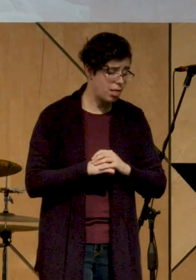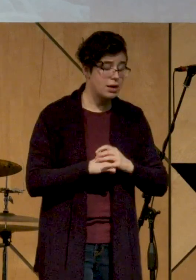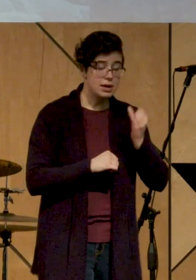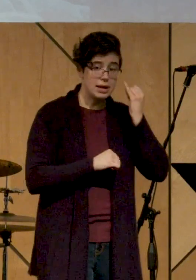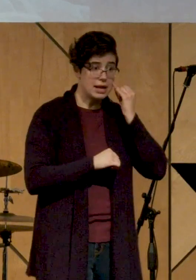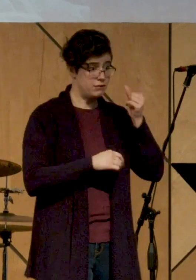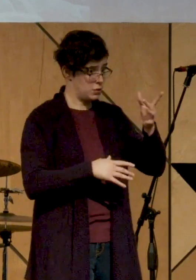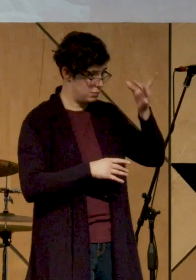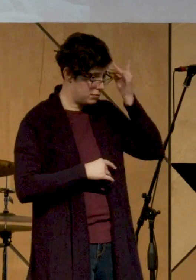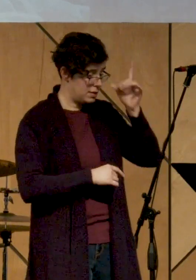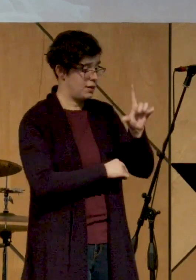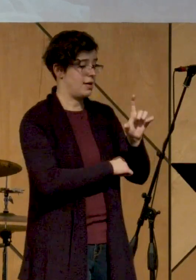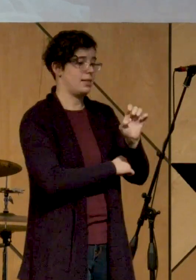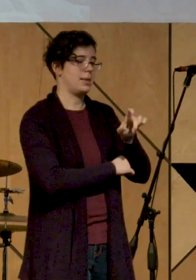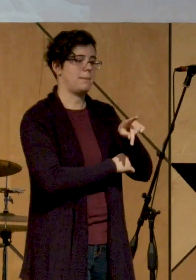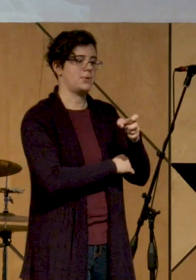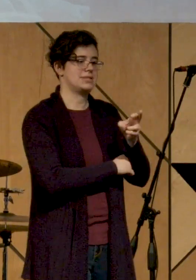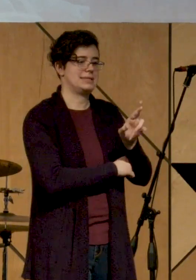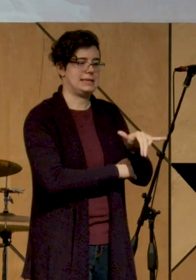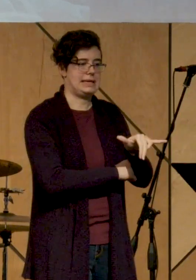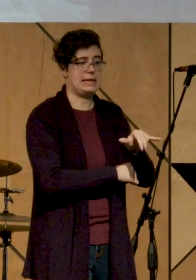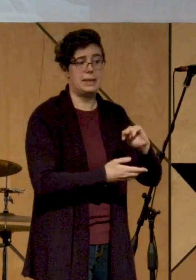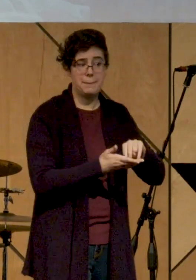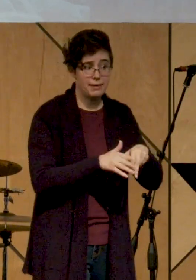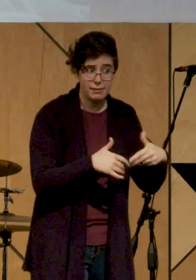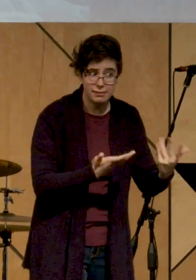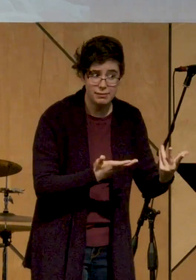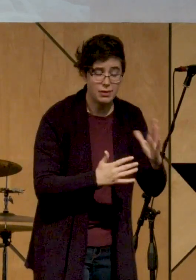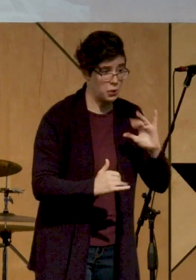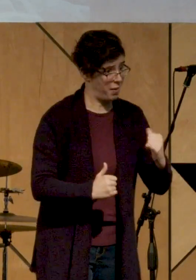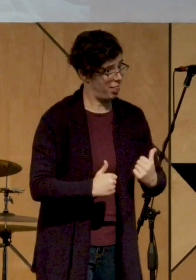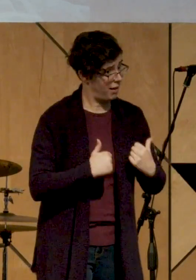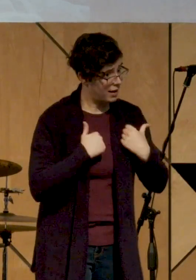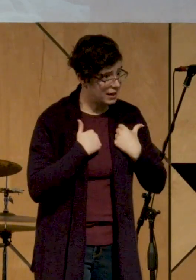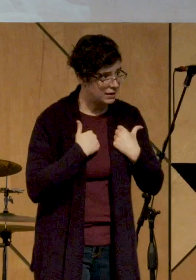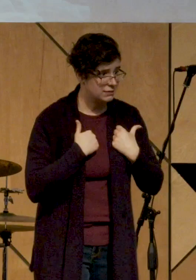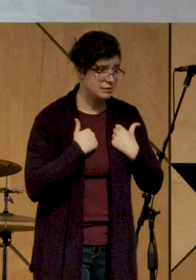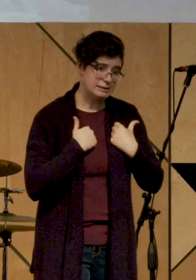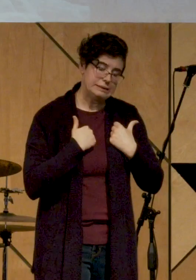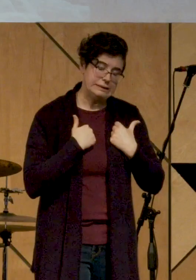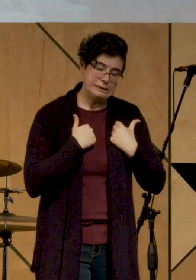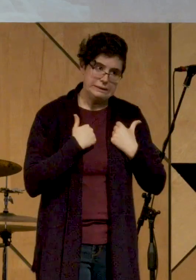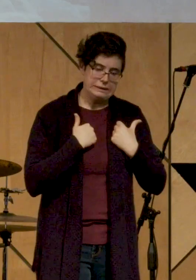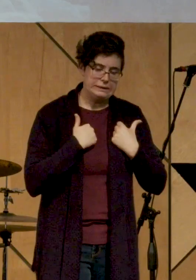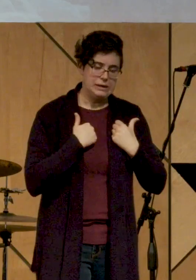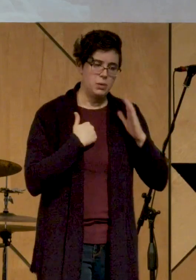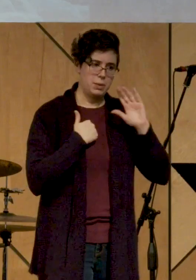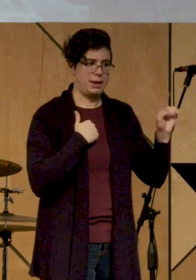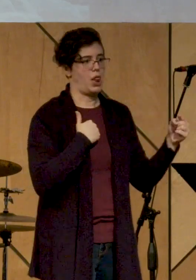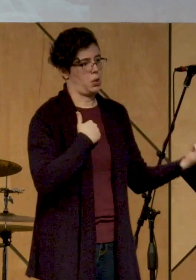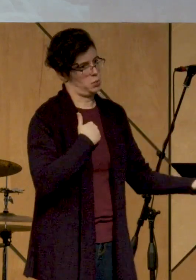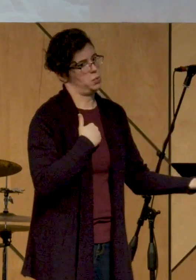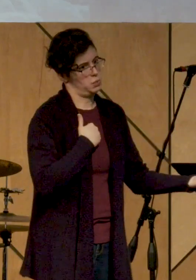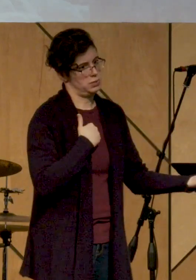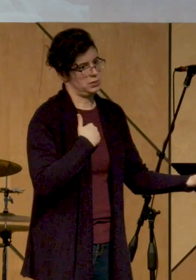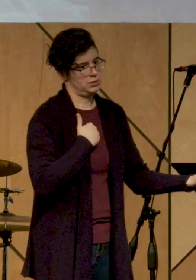if you got leprosy, that meant your life was relegated to quarantine outside of